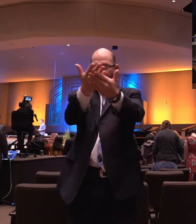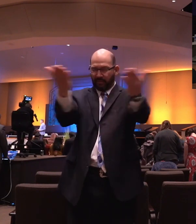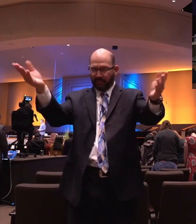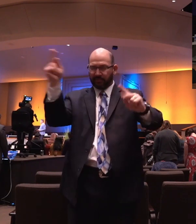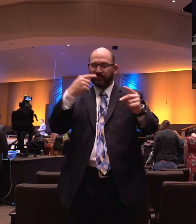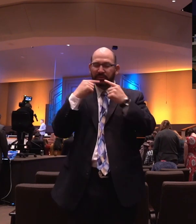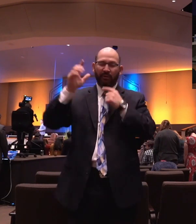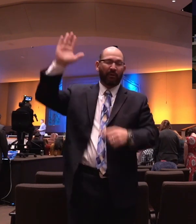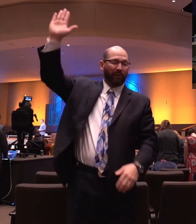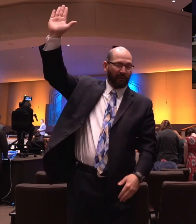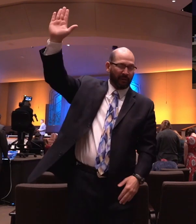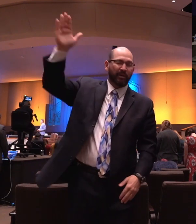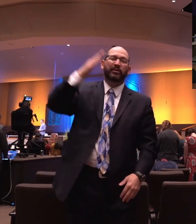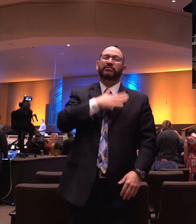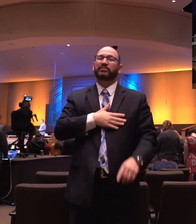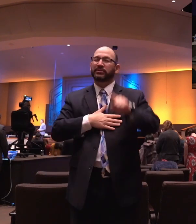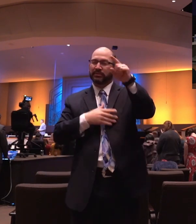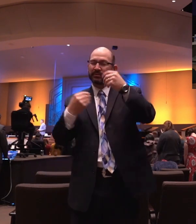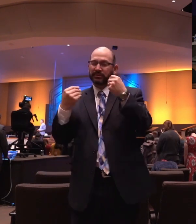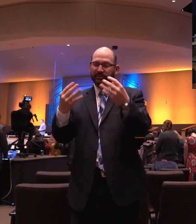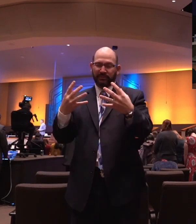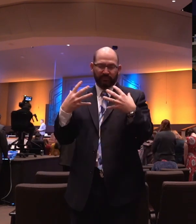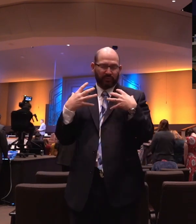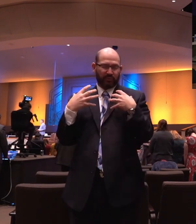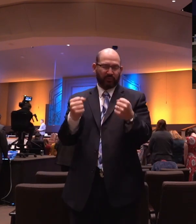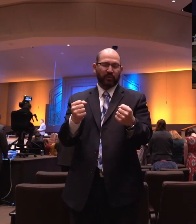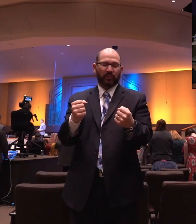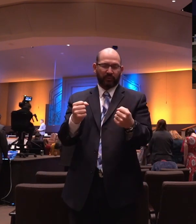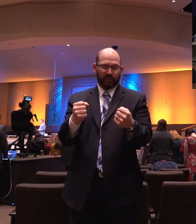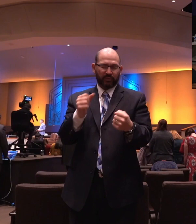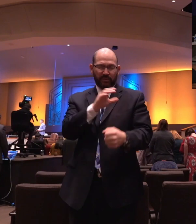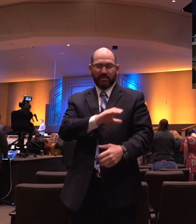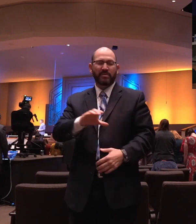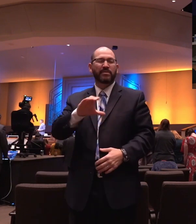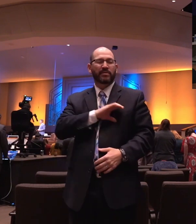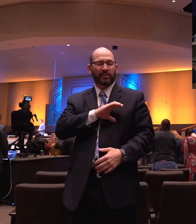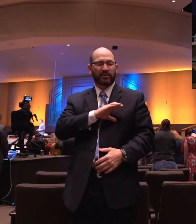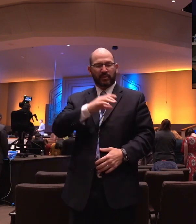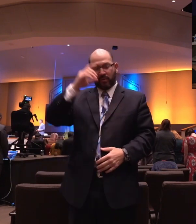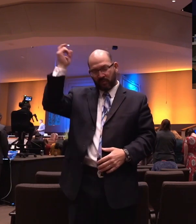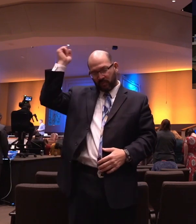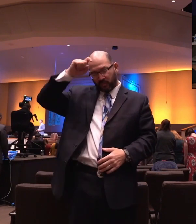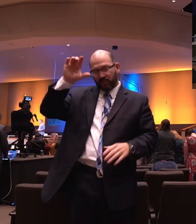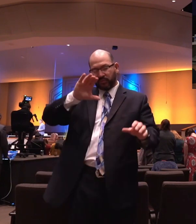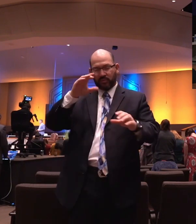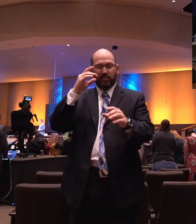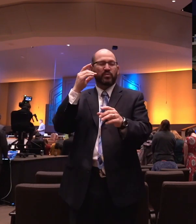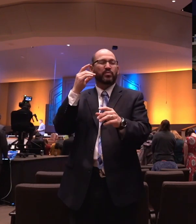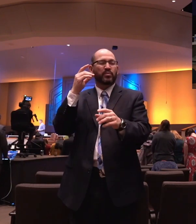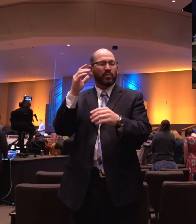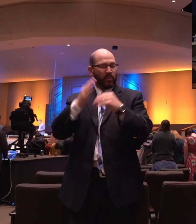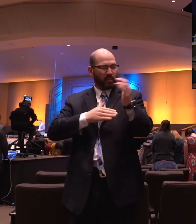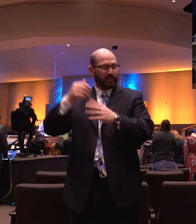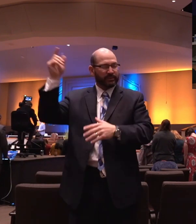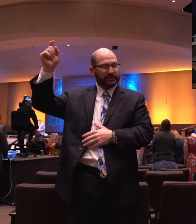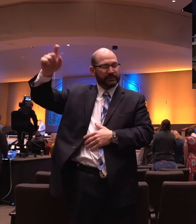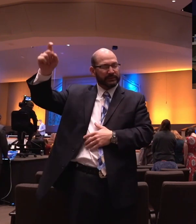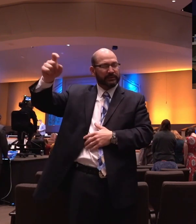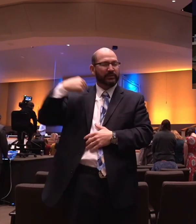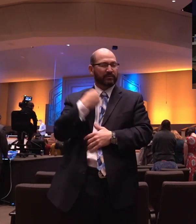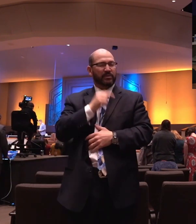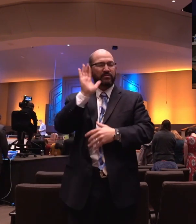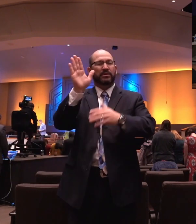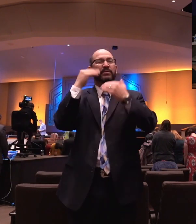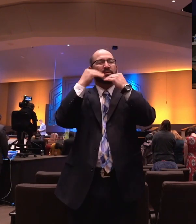tonight, given the courage and the strength and the character, the wisdom to do what's necessary. We'll